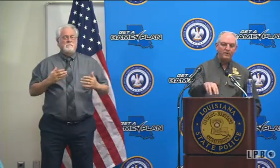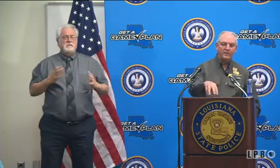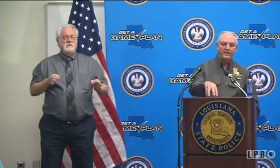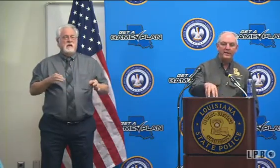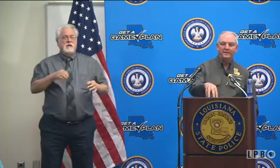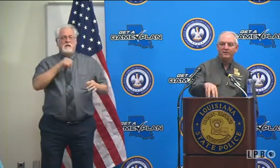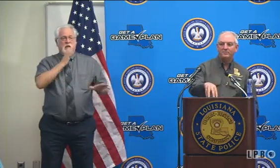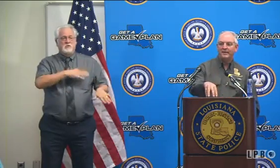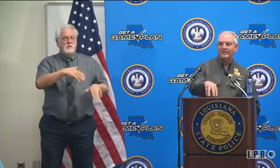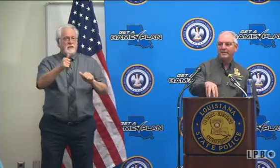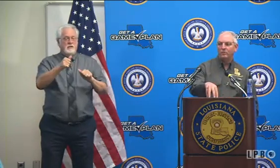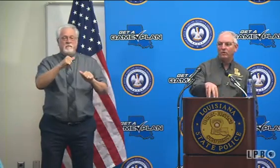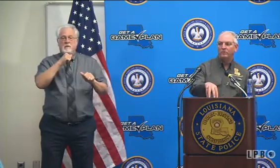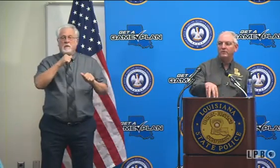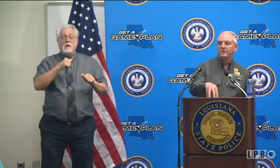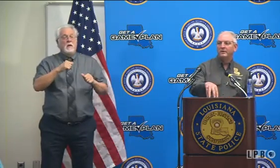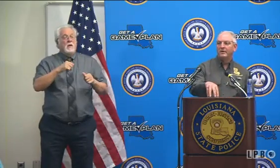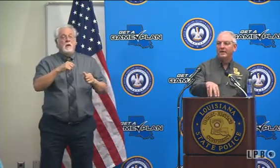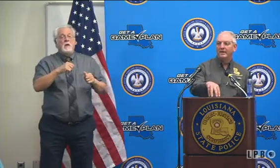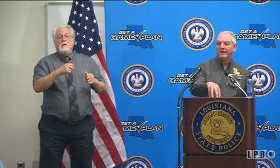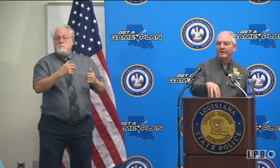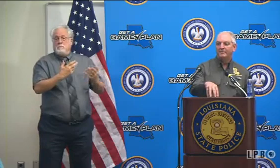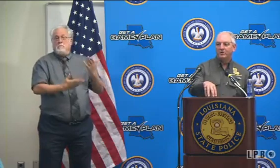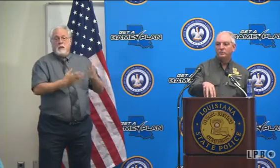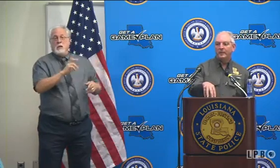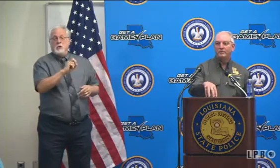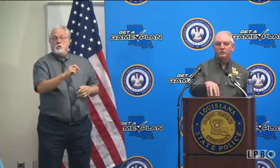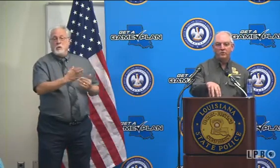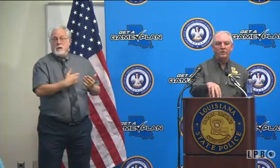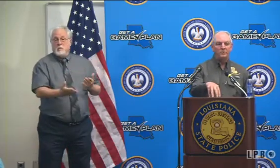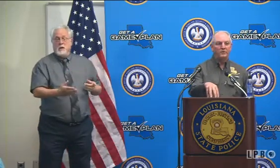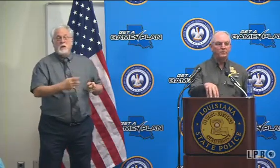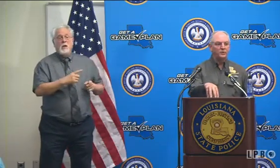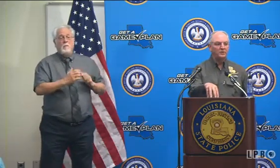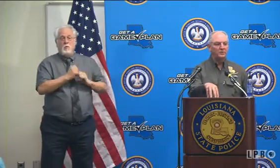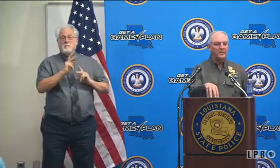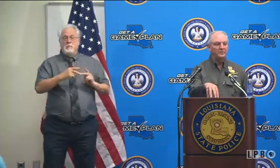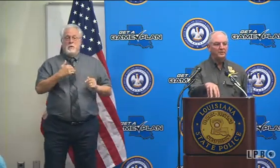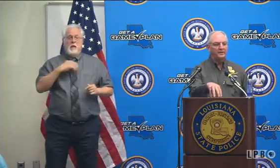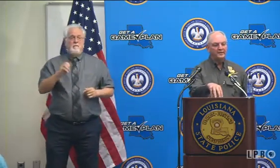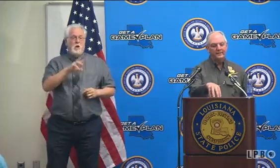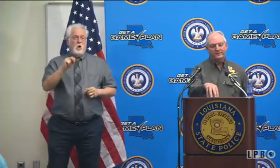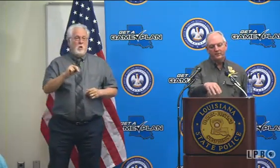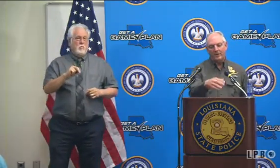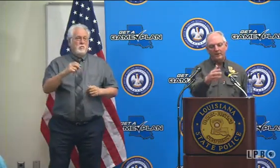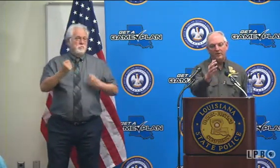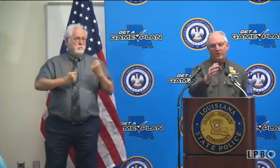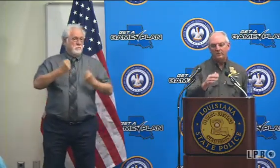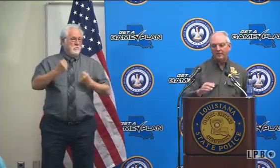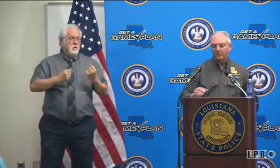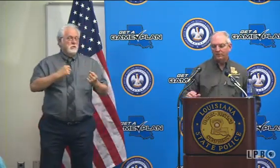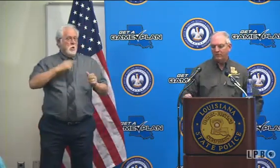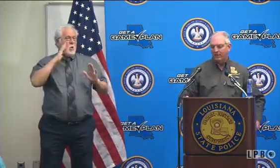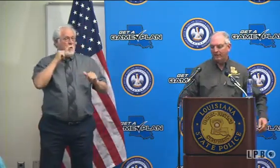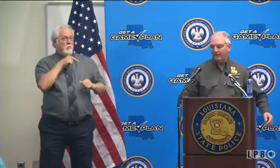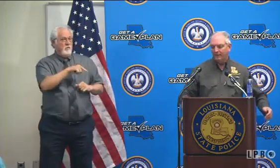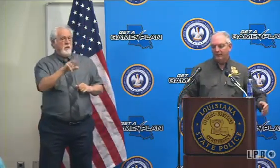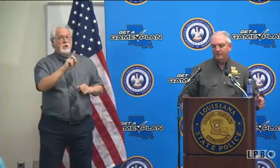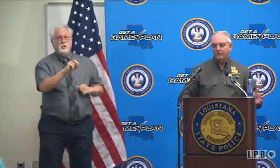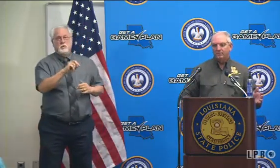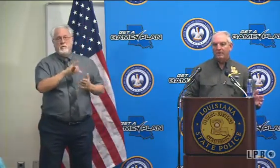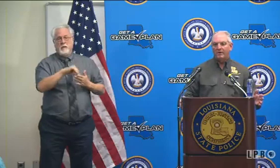to evacuate yet doesn't mean that they won't. And most people do own their own transportation, and so I would hope that they will do